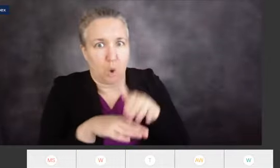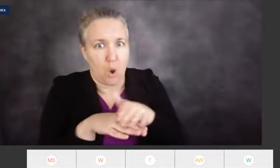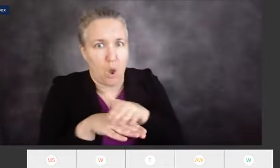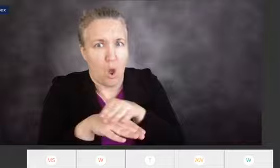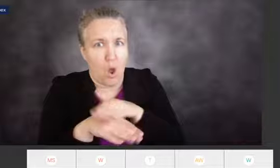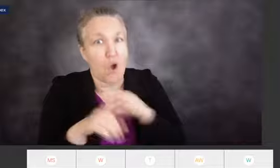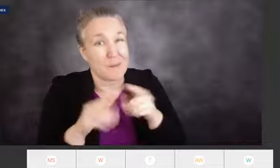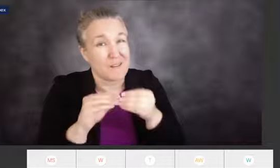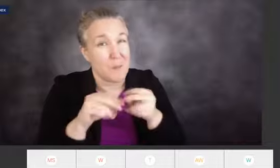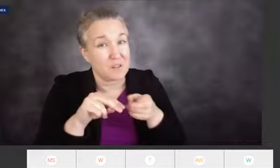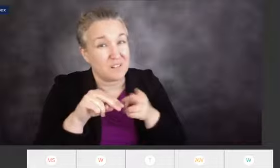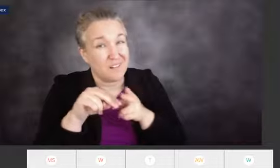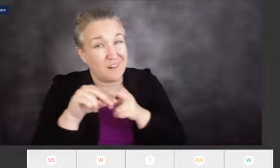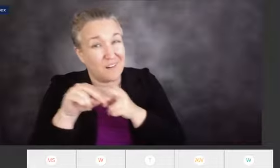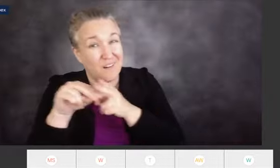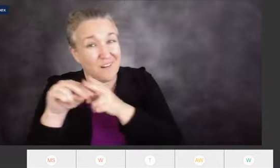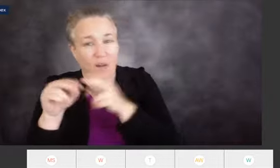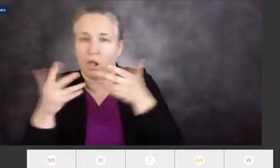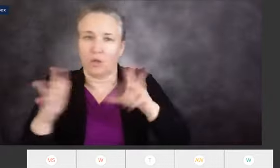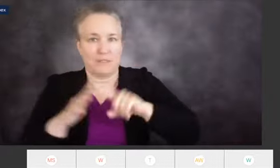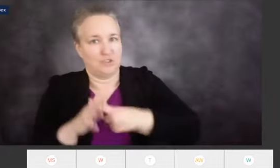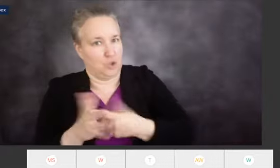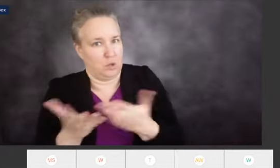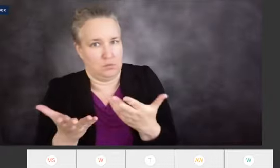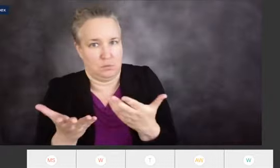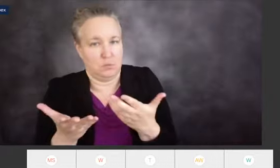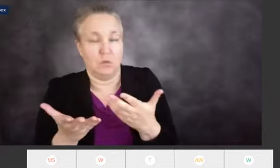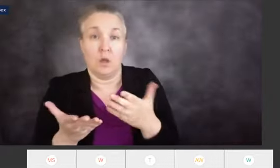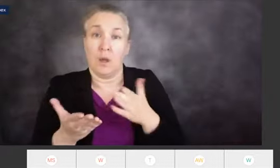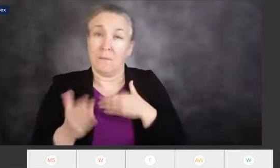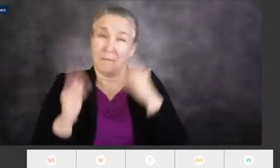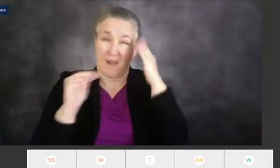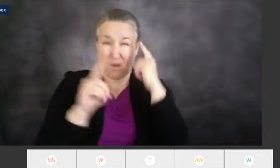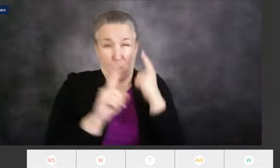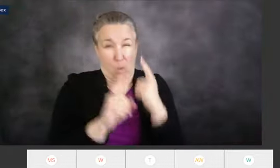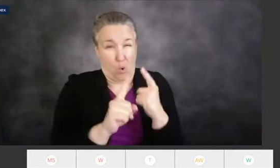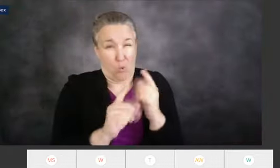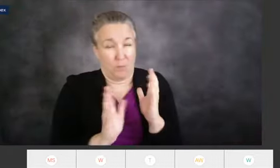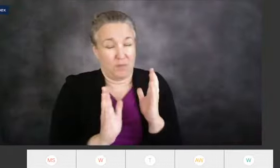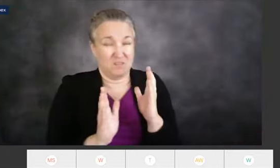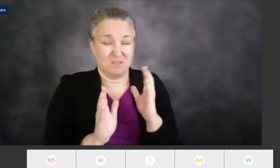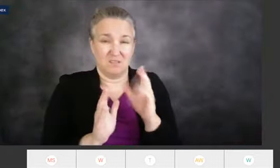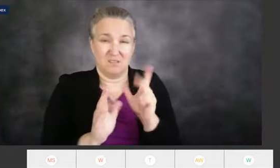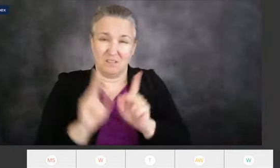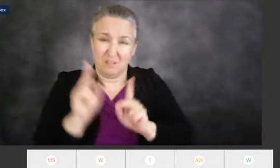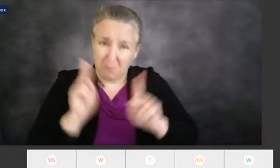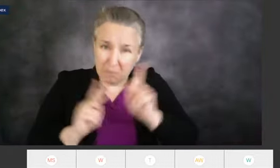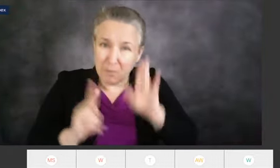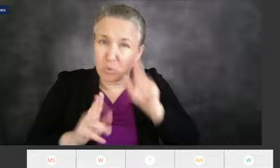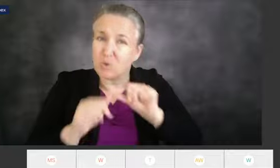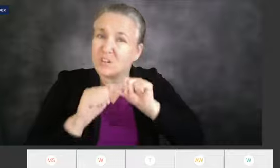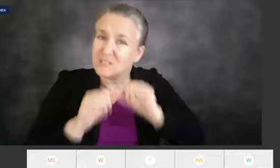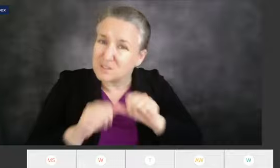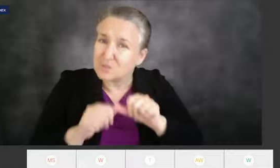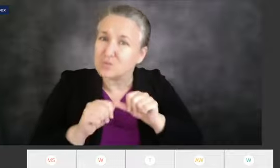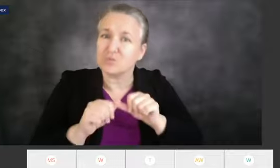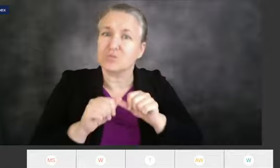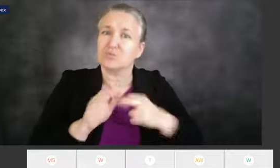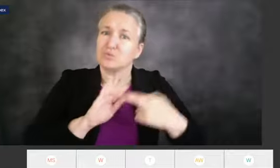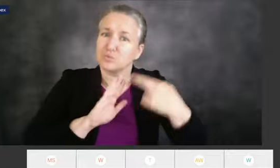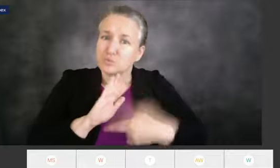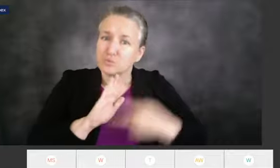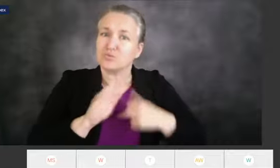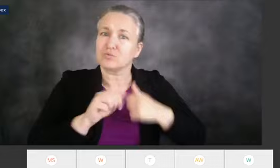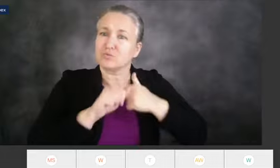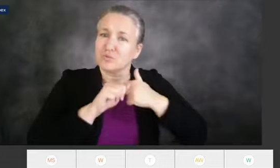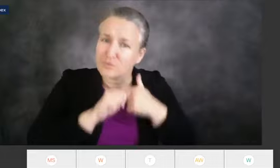numbers here in Montgomery County. And my hope is that people will continue with all of these measures